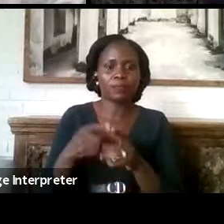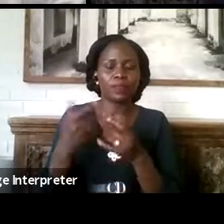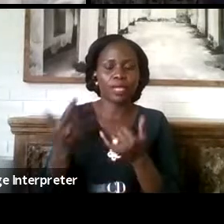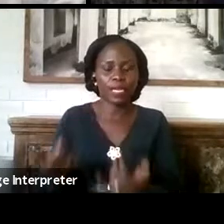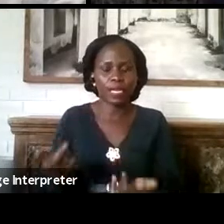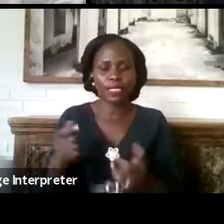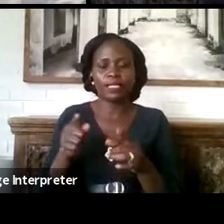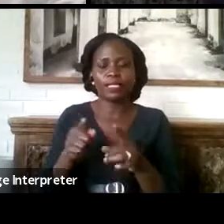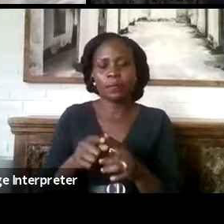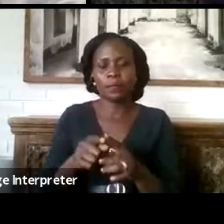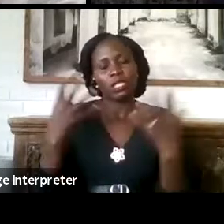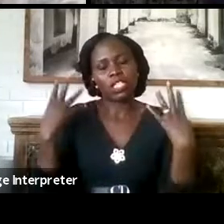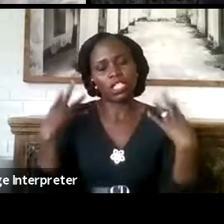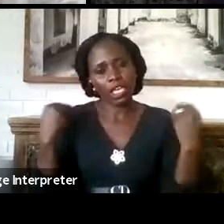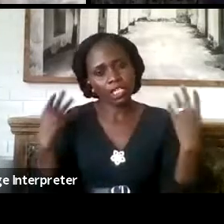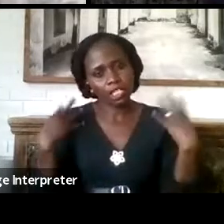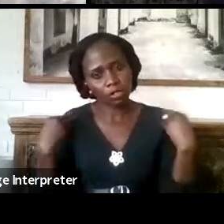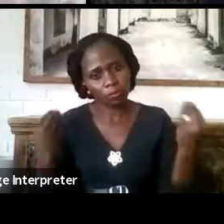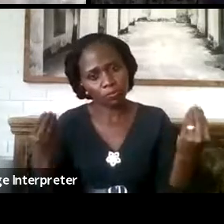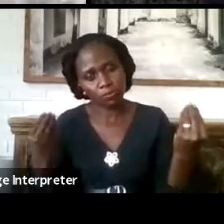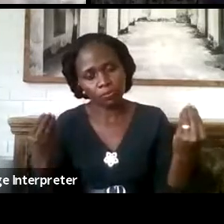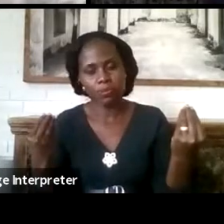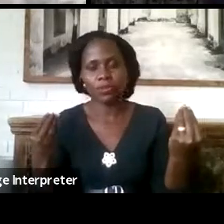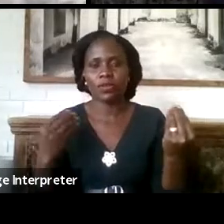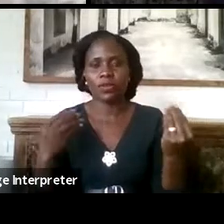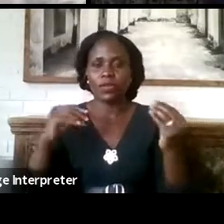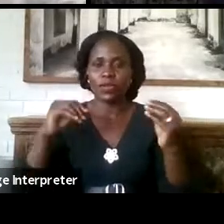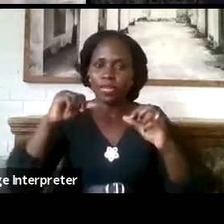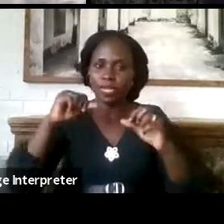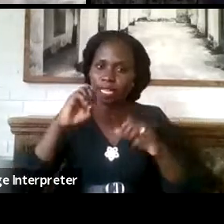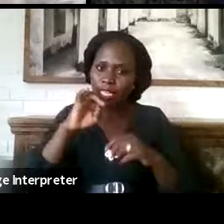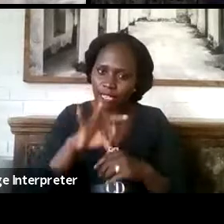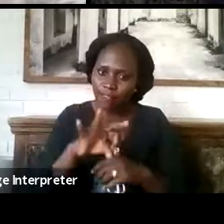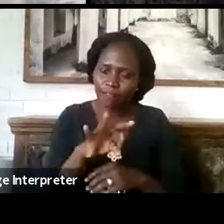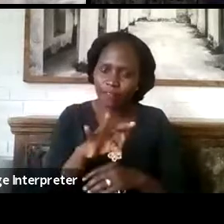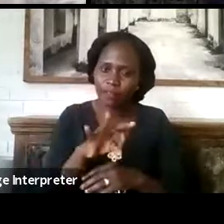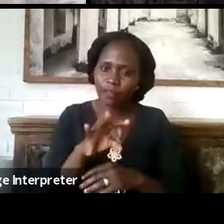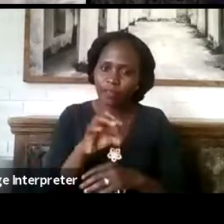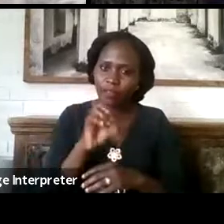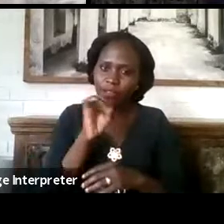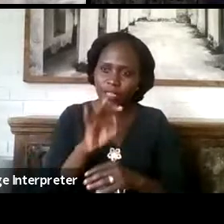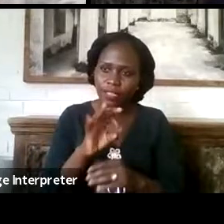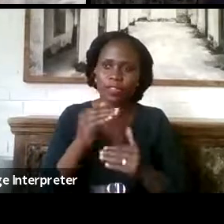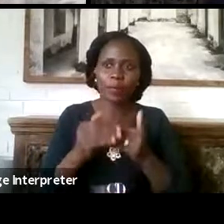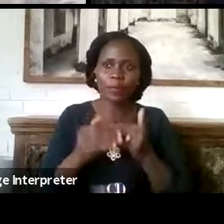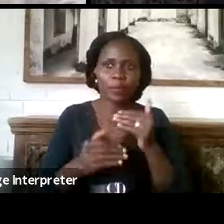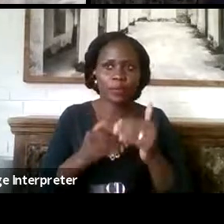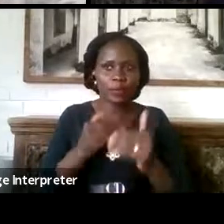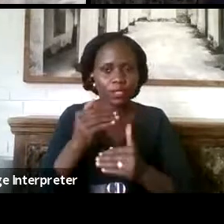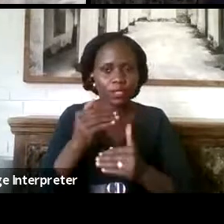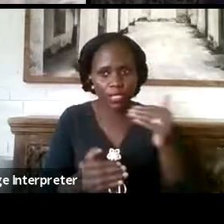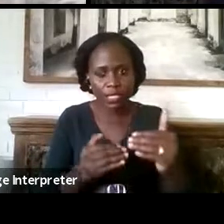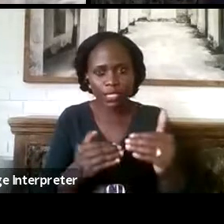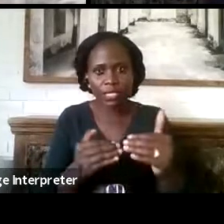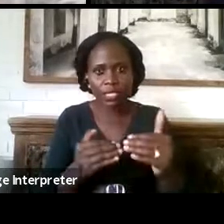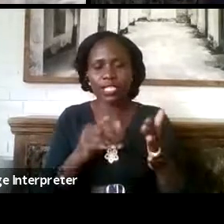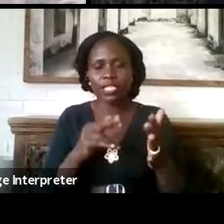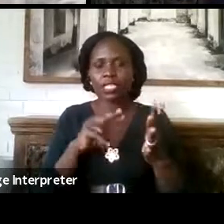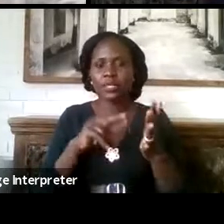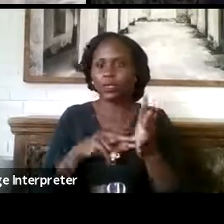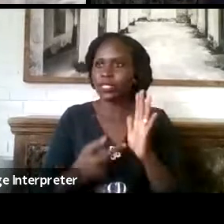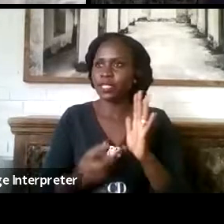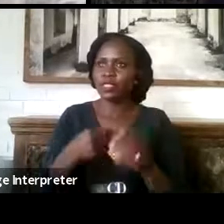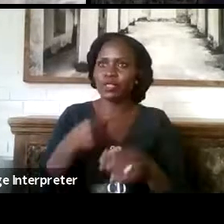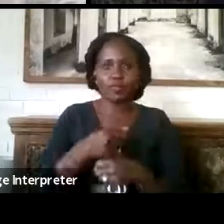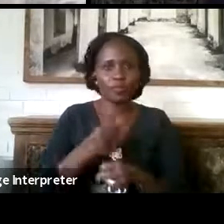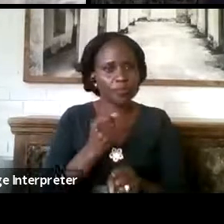so that if they proceed like that, they will make